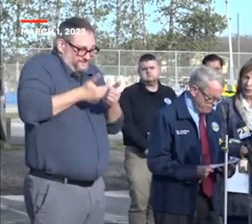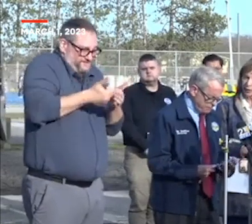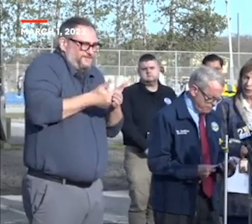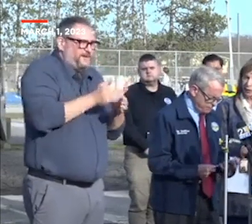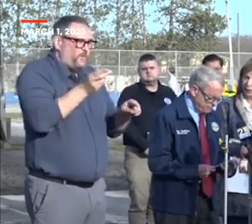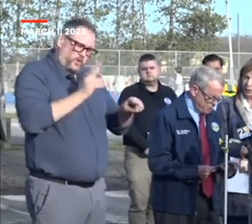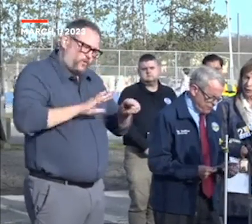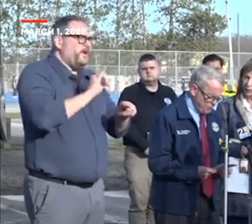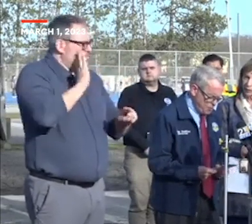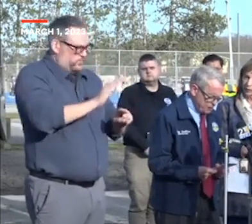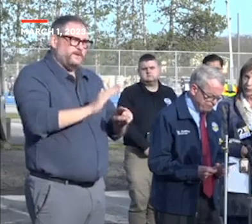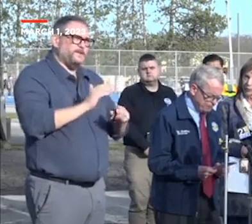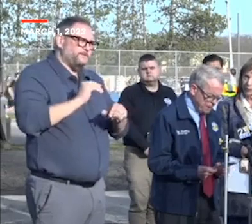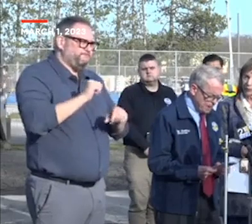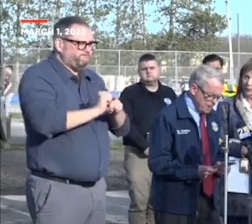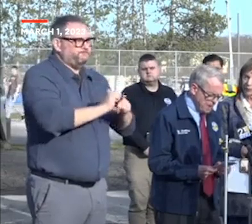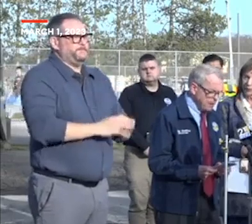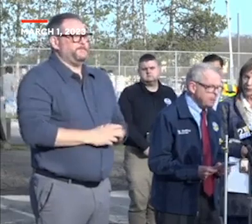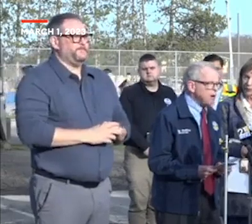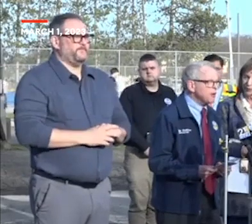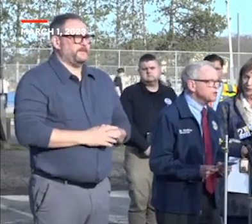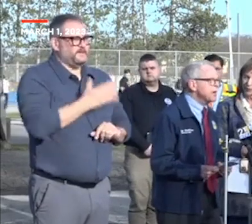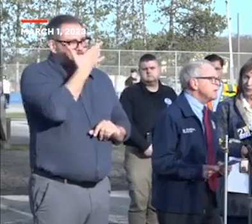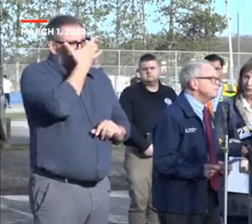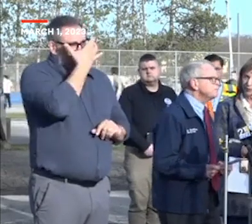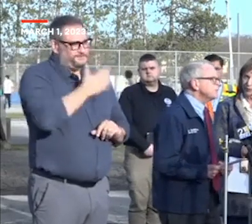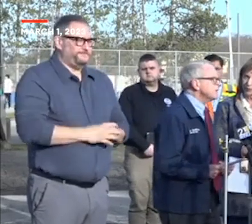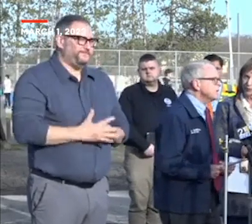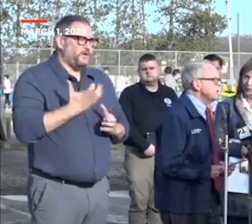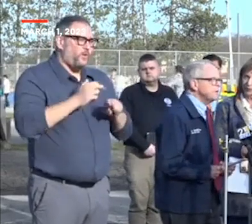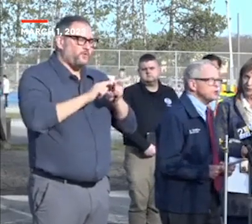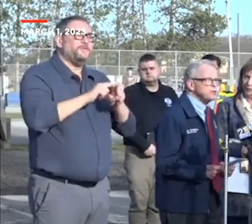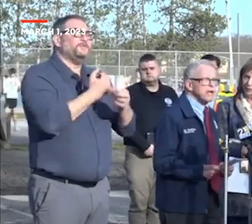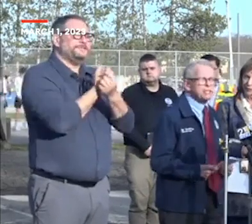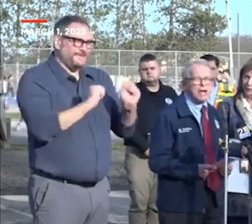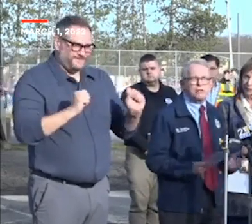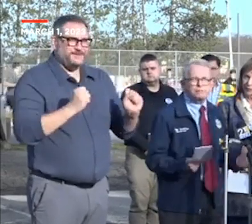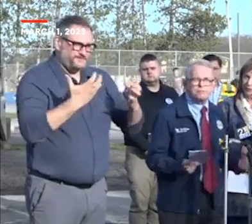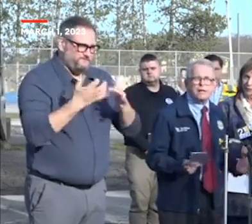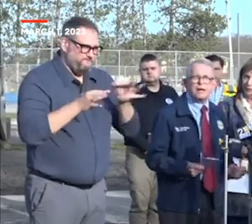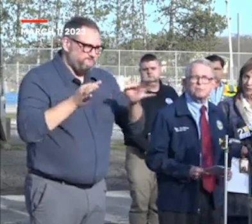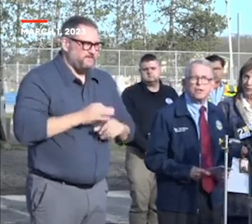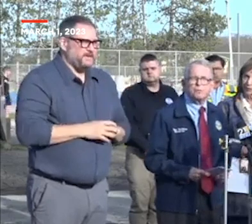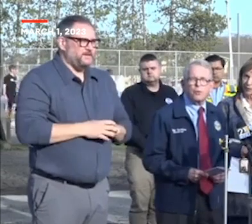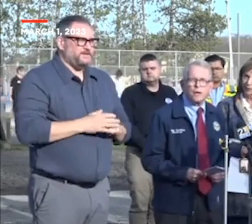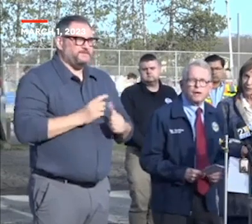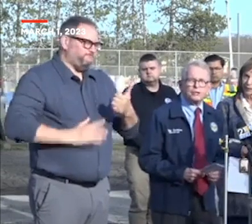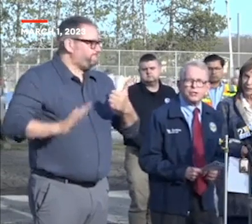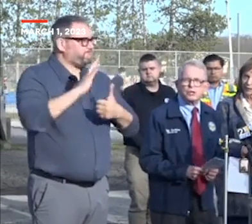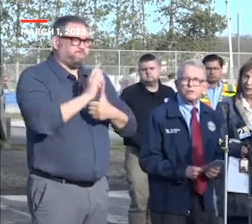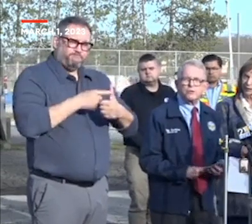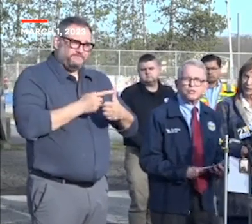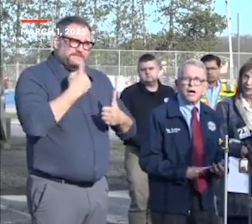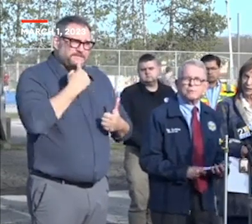me talk for a moment about rail safety. The first thing I said, I believe when I